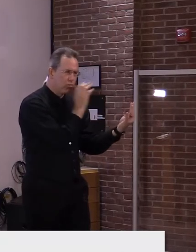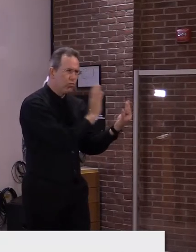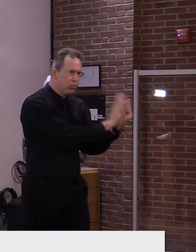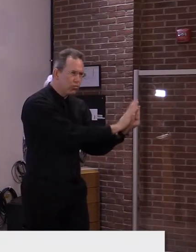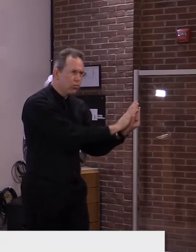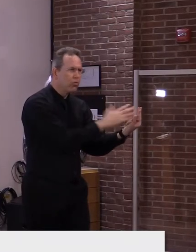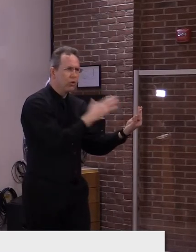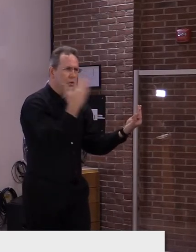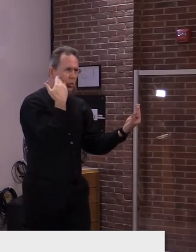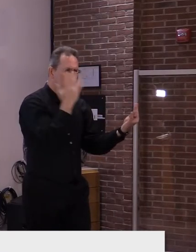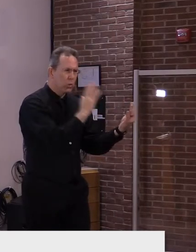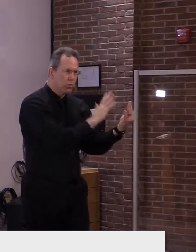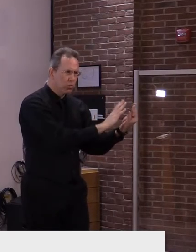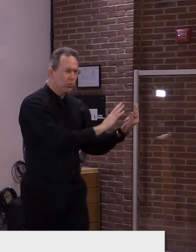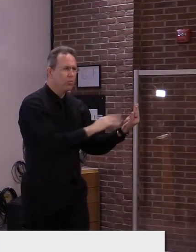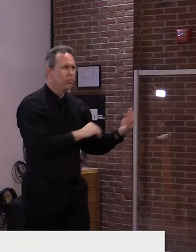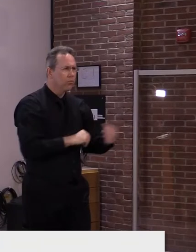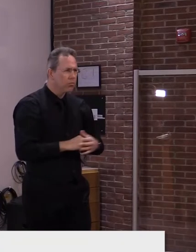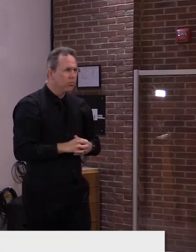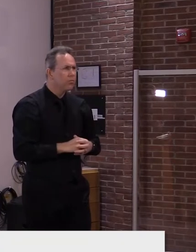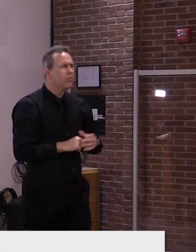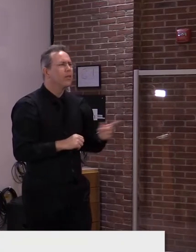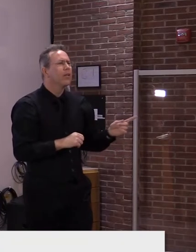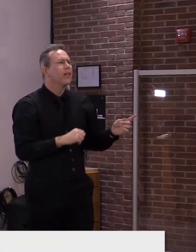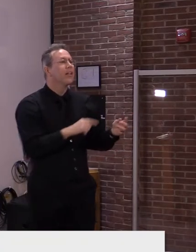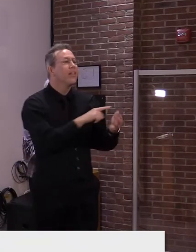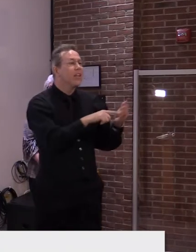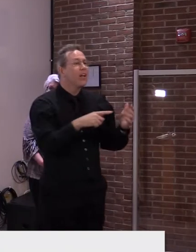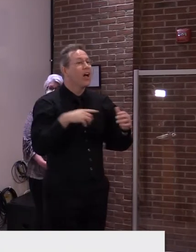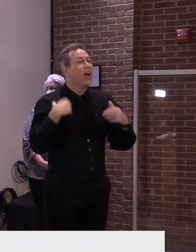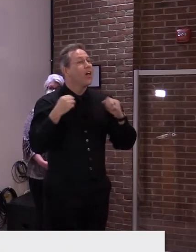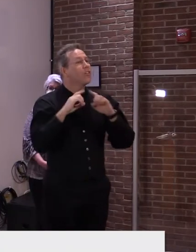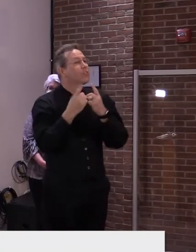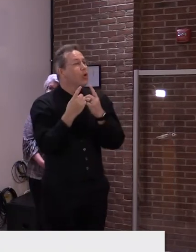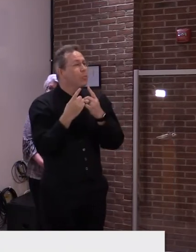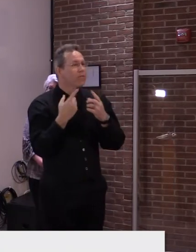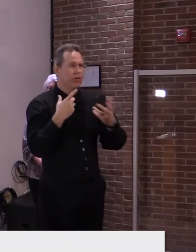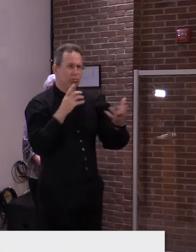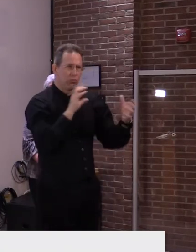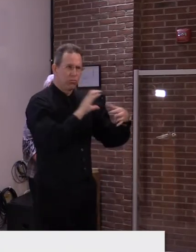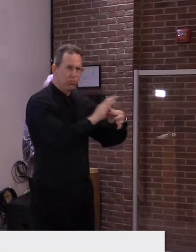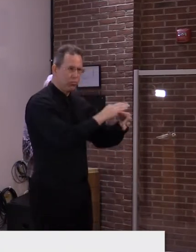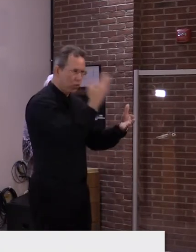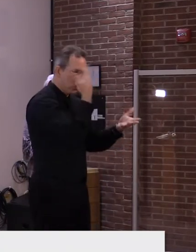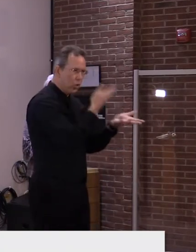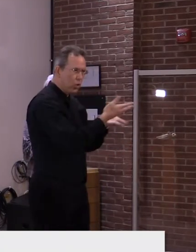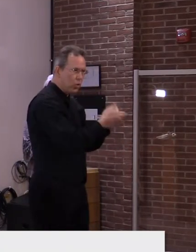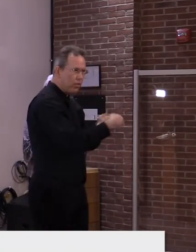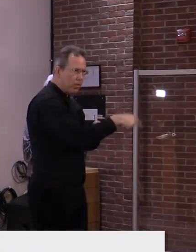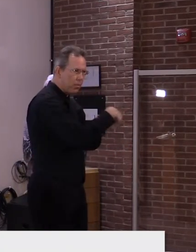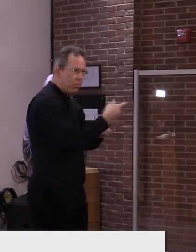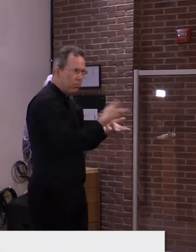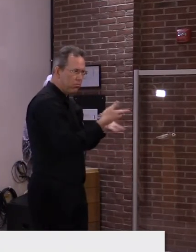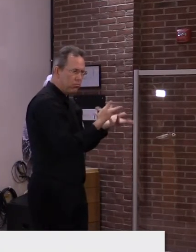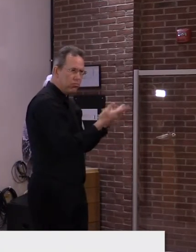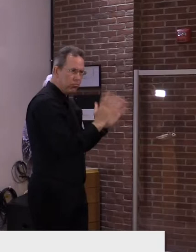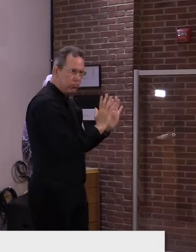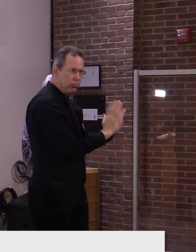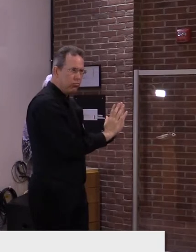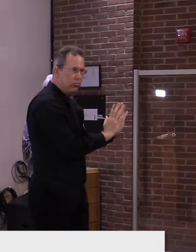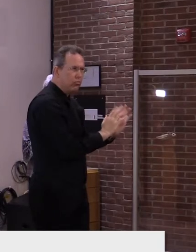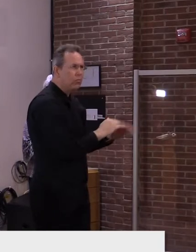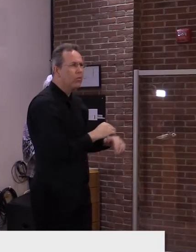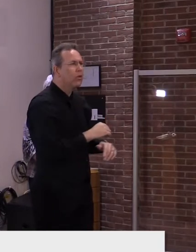They and the health department get together and determine how much and whose responsibility it will be to do